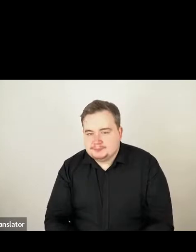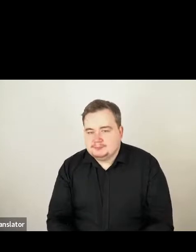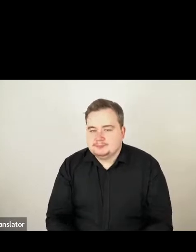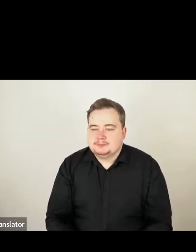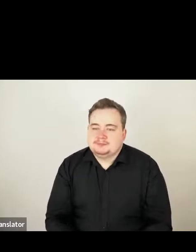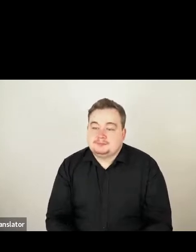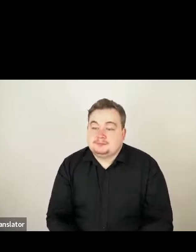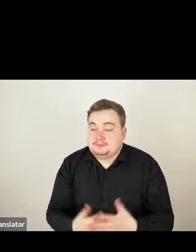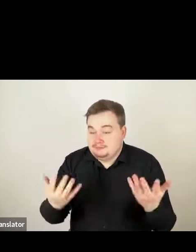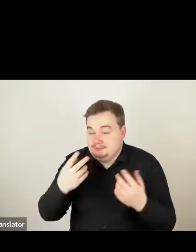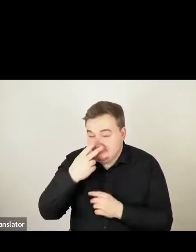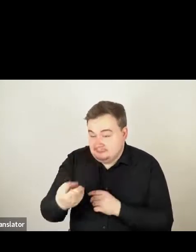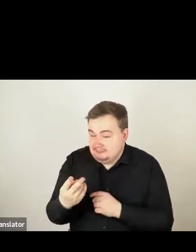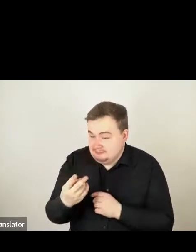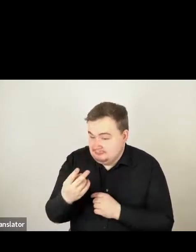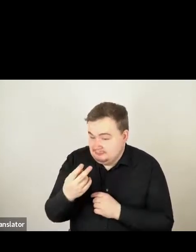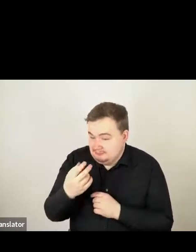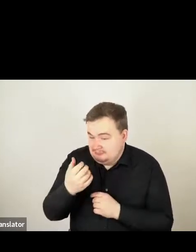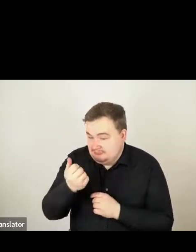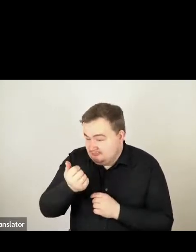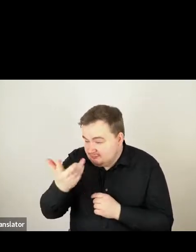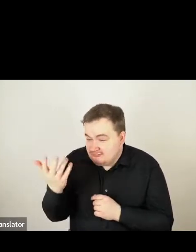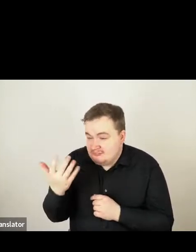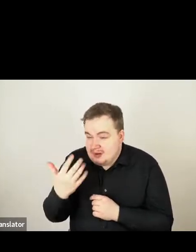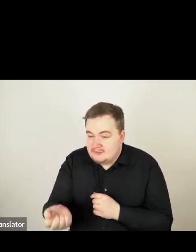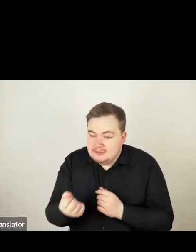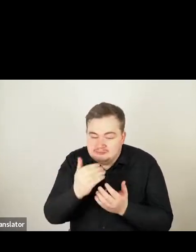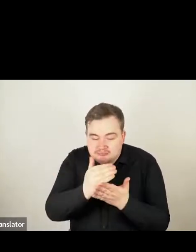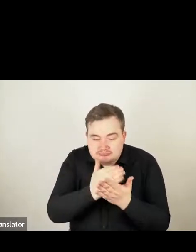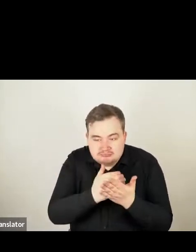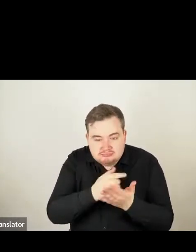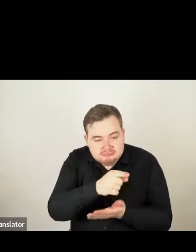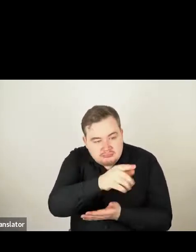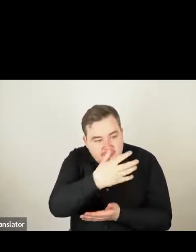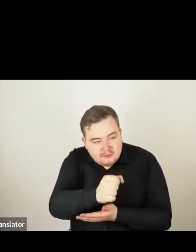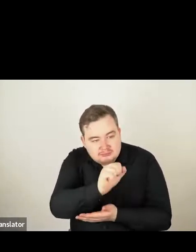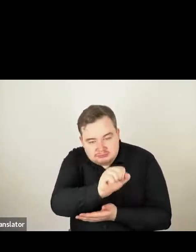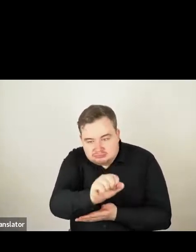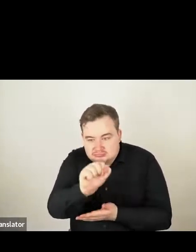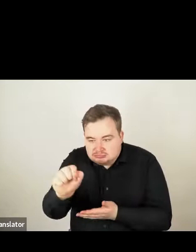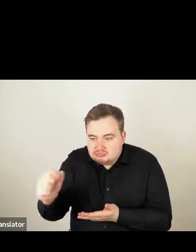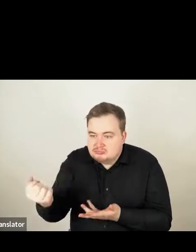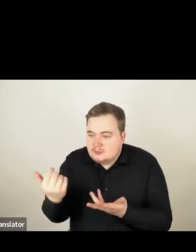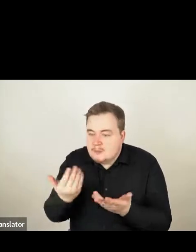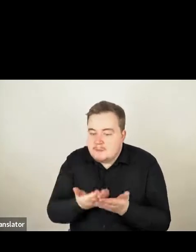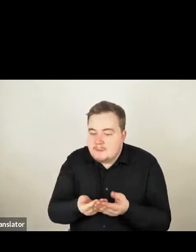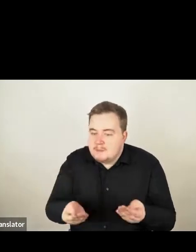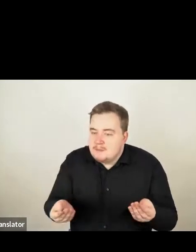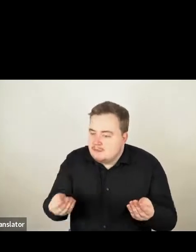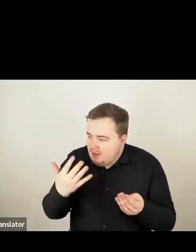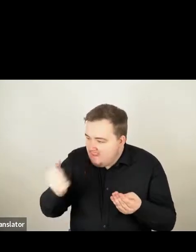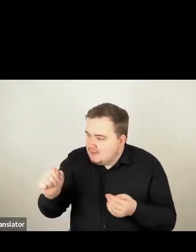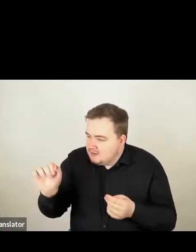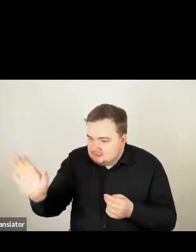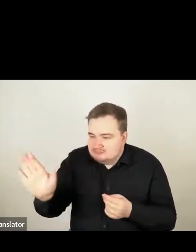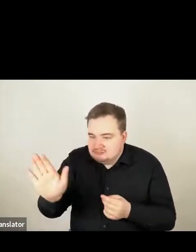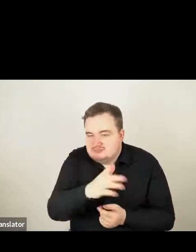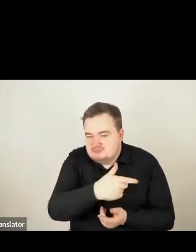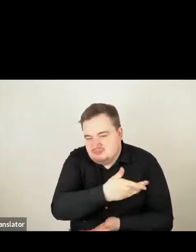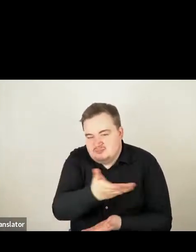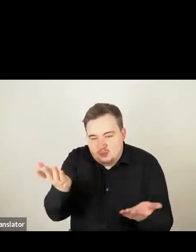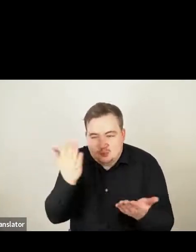of tools out there, and there are now lots of documents. And in essence, building on the